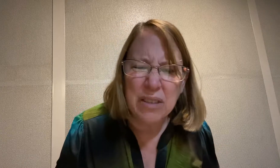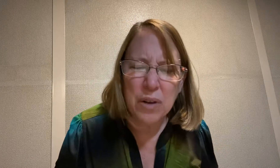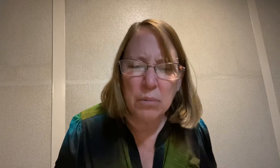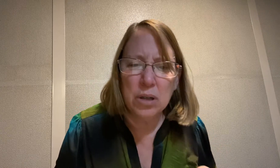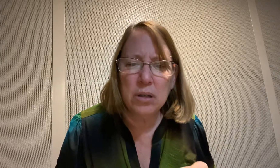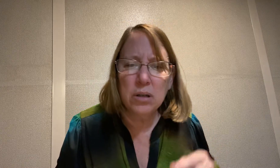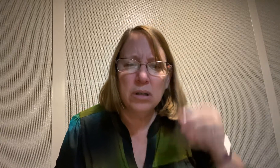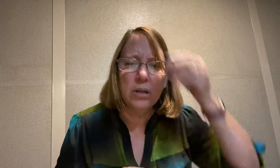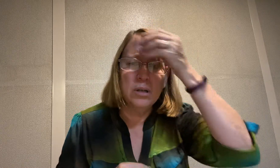them.